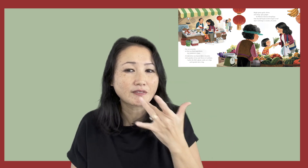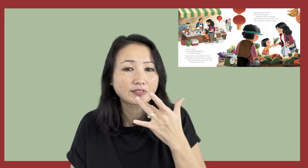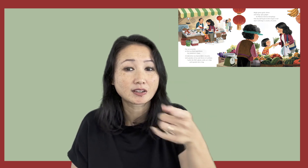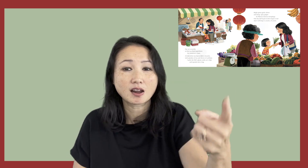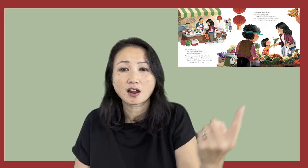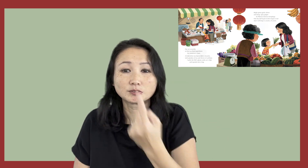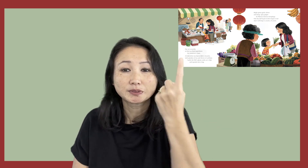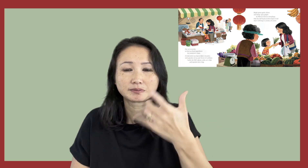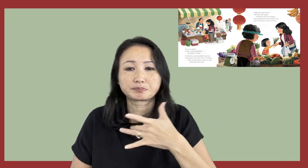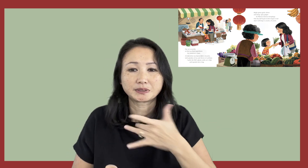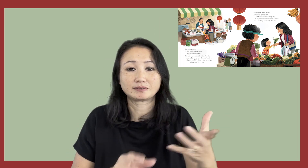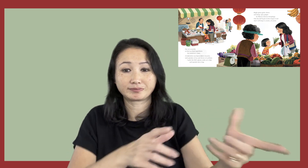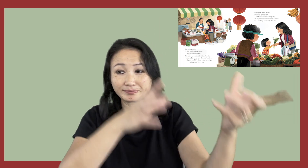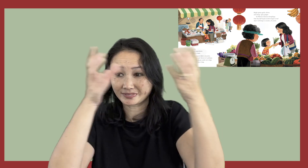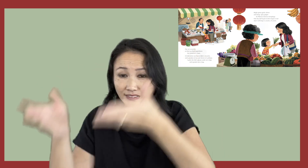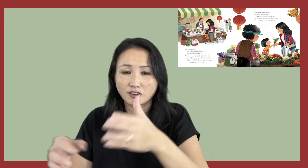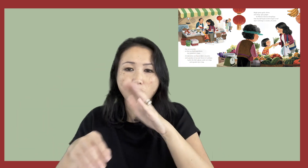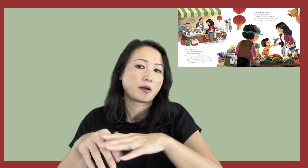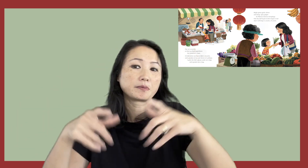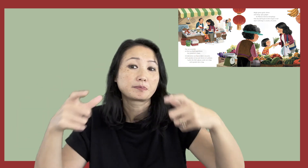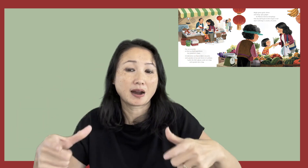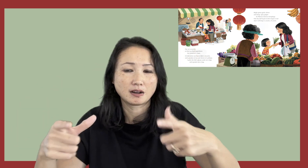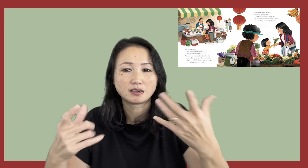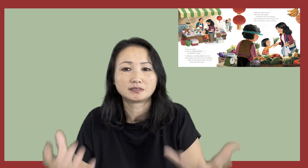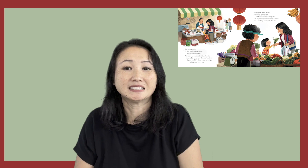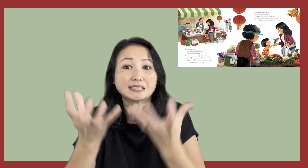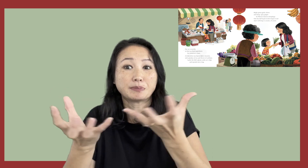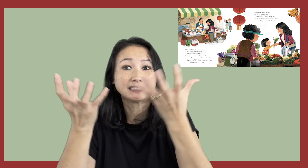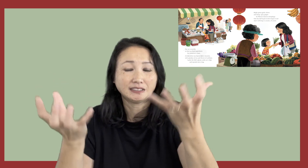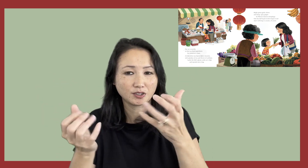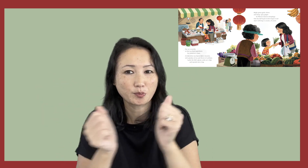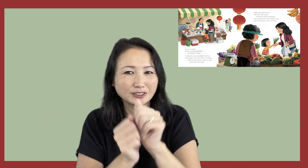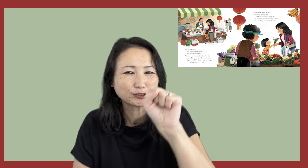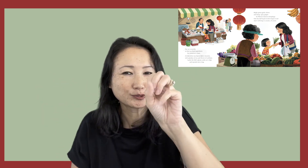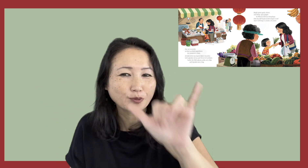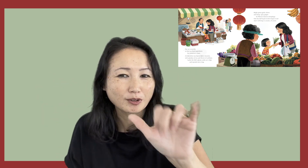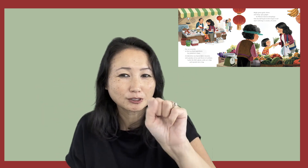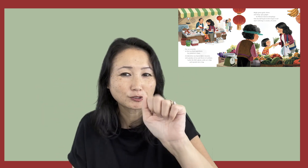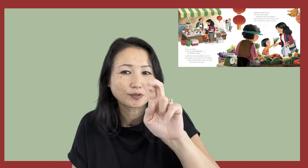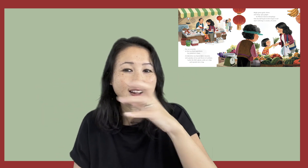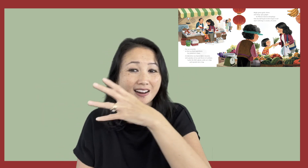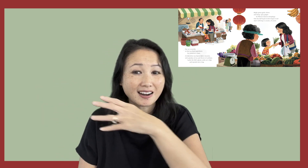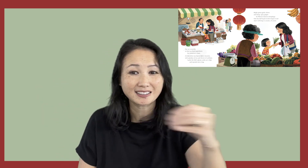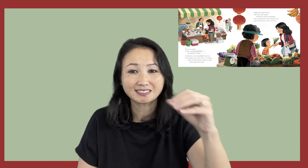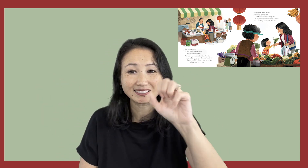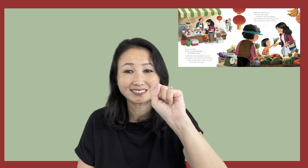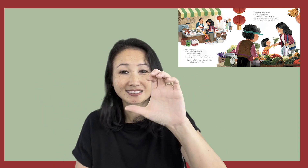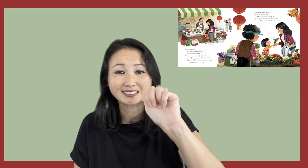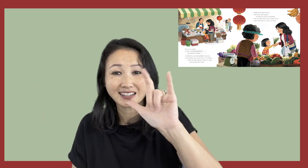favorite, with splashes of soy and slivers of scallions.